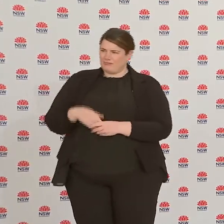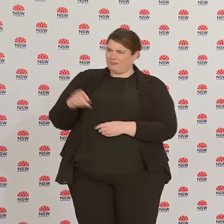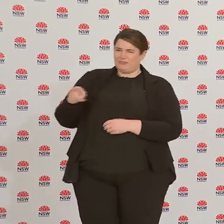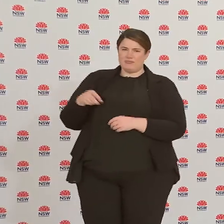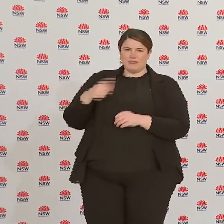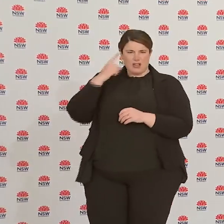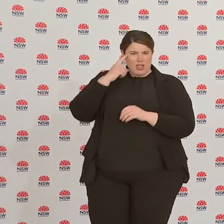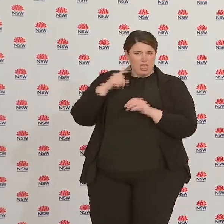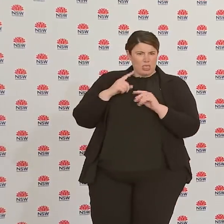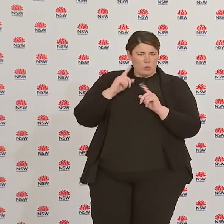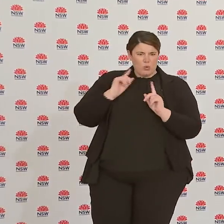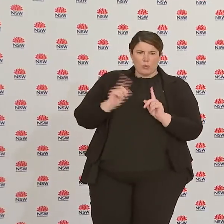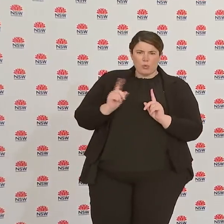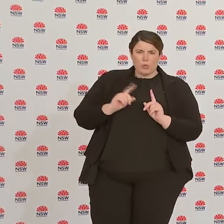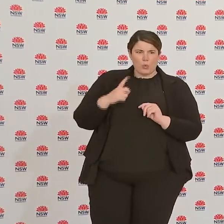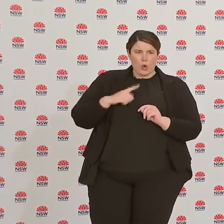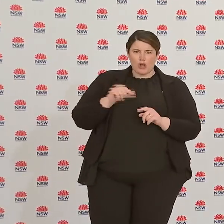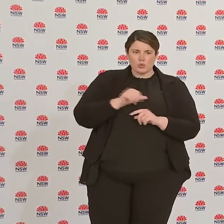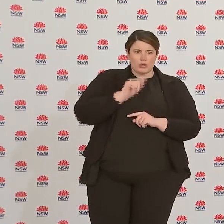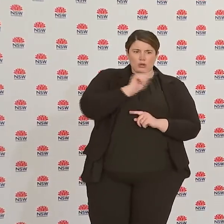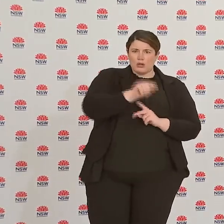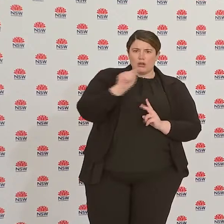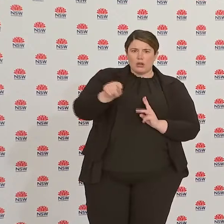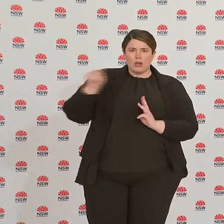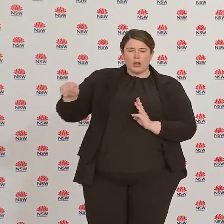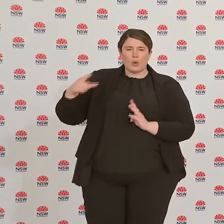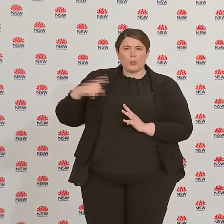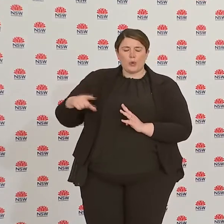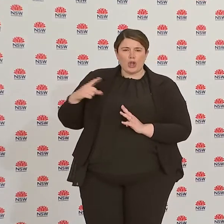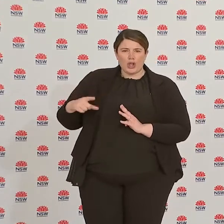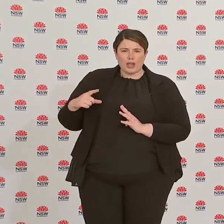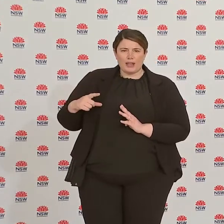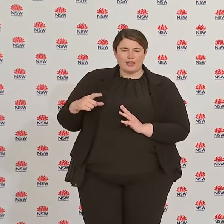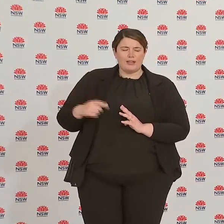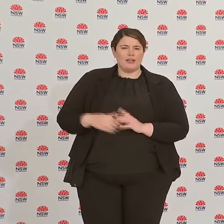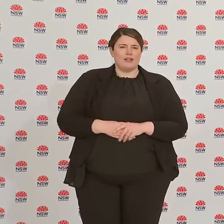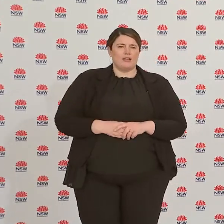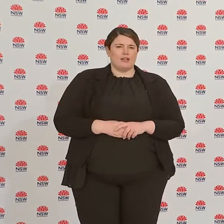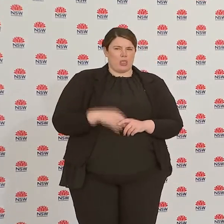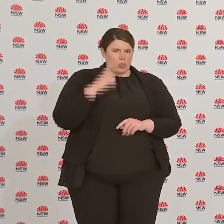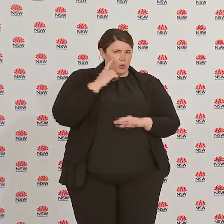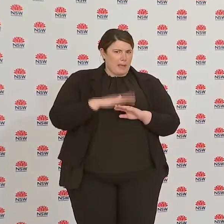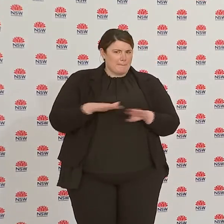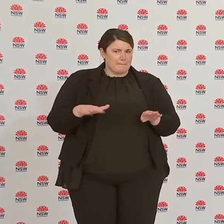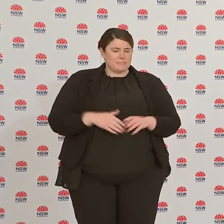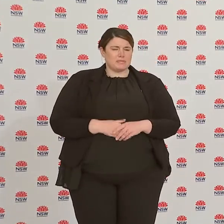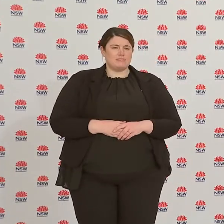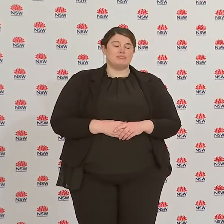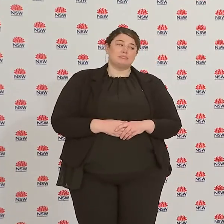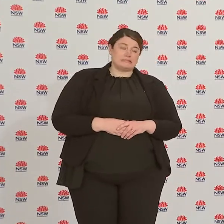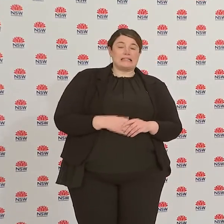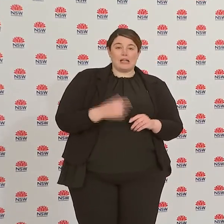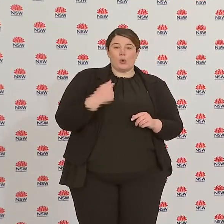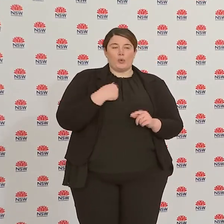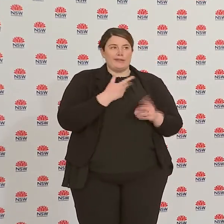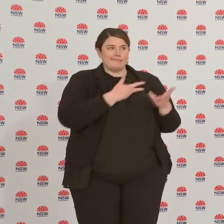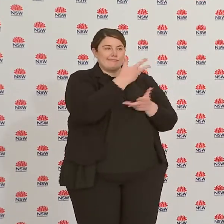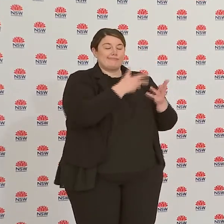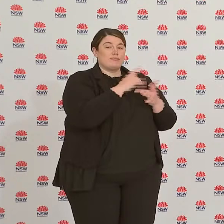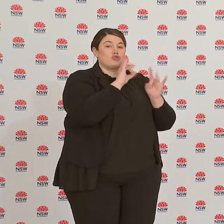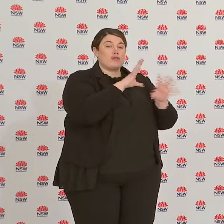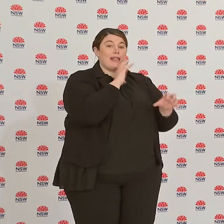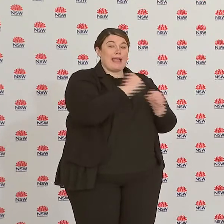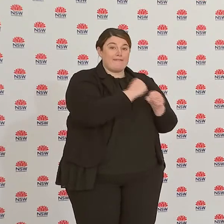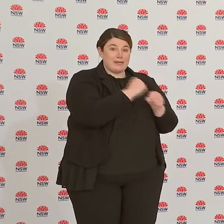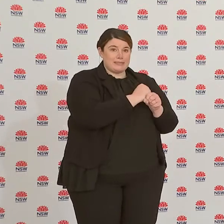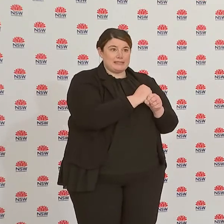Yes, we've taken that issue up with the Commonwealth just to clarify the nature of that. Obviously there's been guidance out, and I understand the